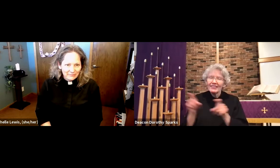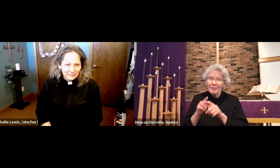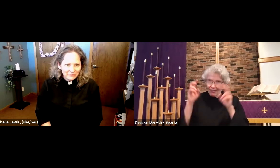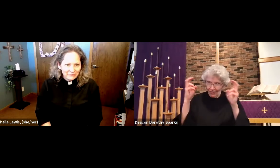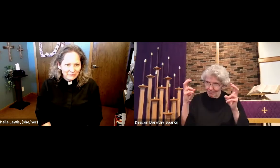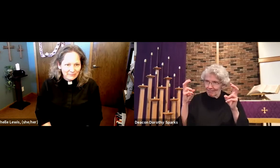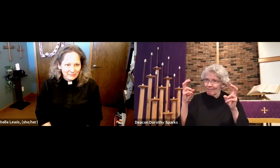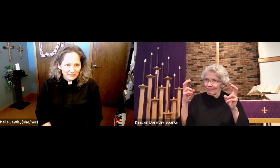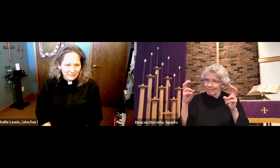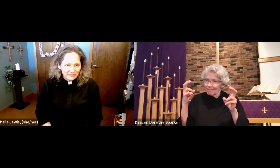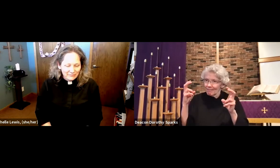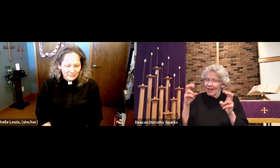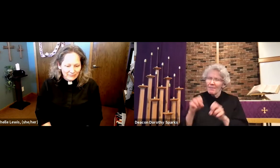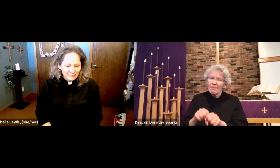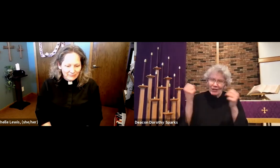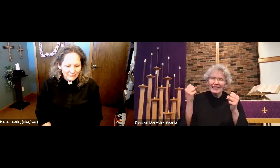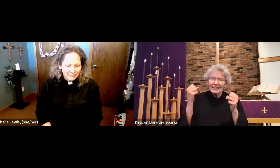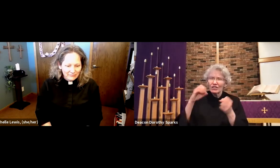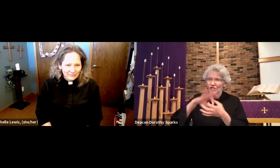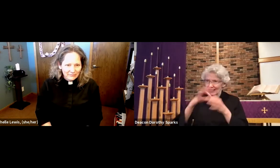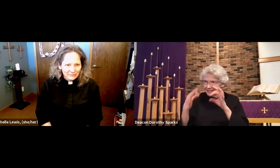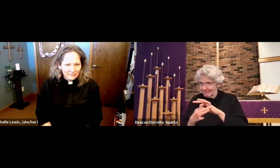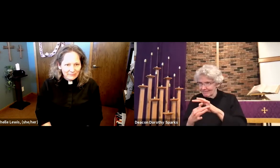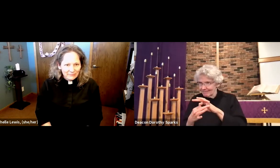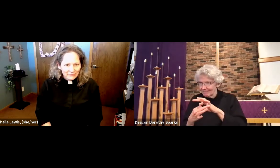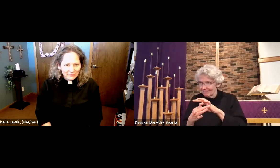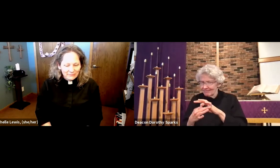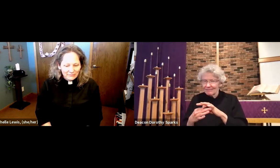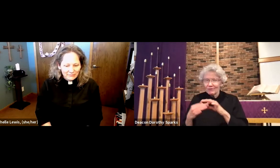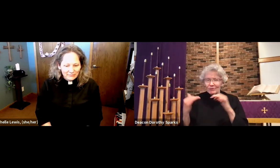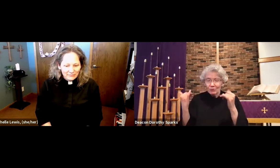Our focus today is breaking the chains